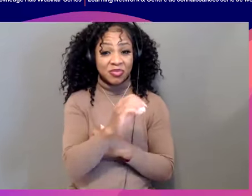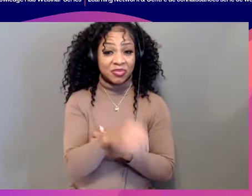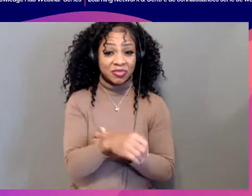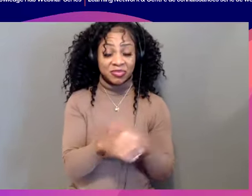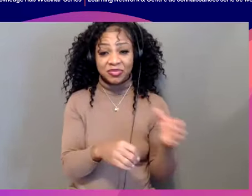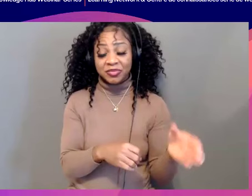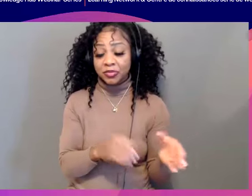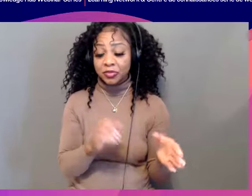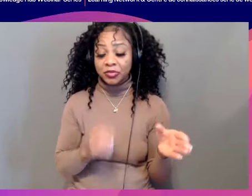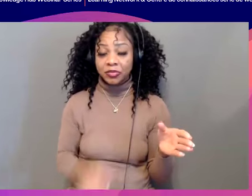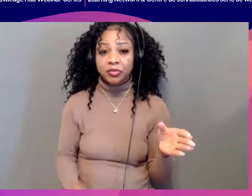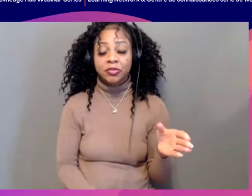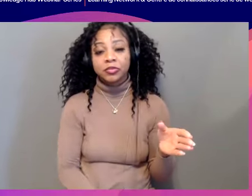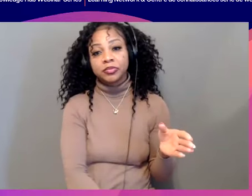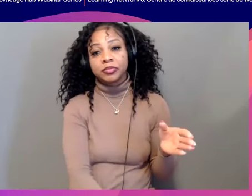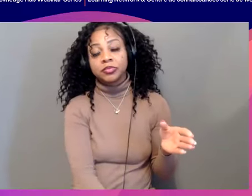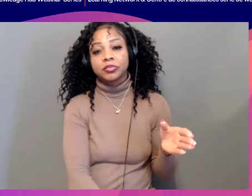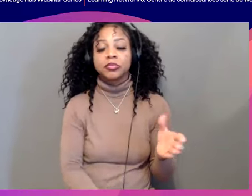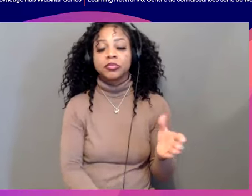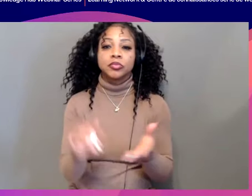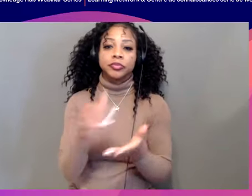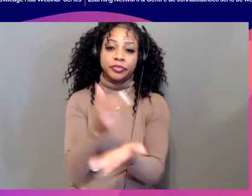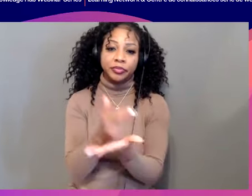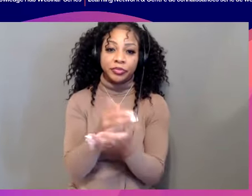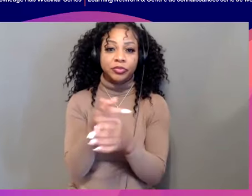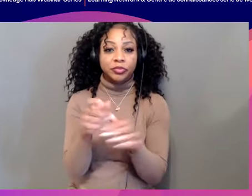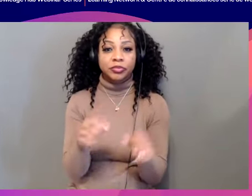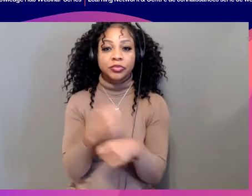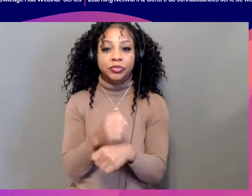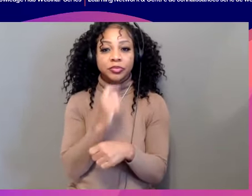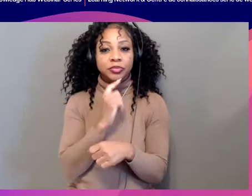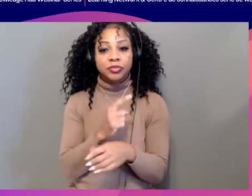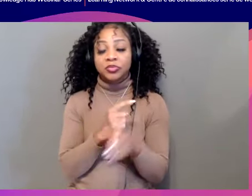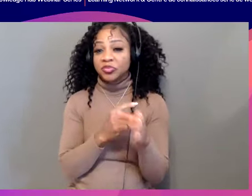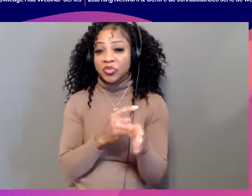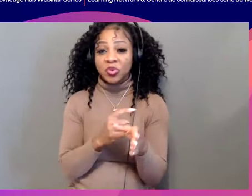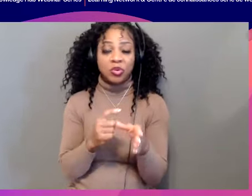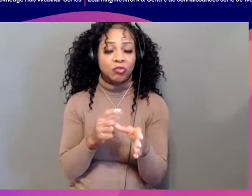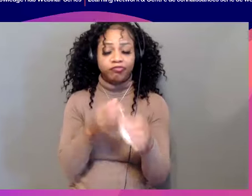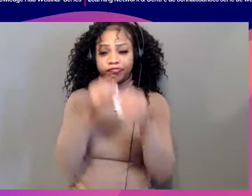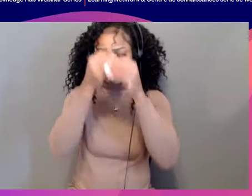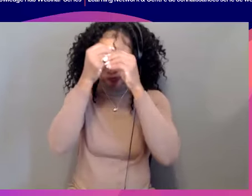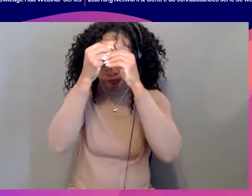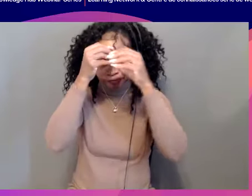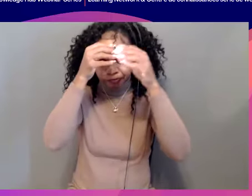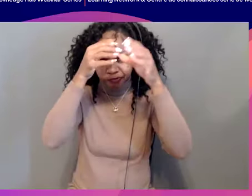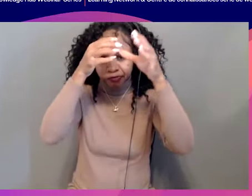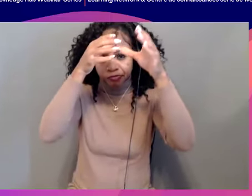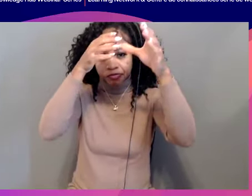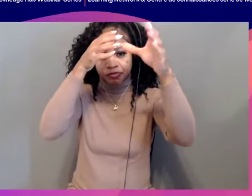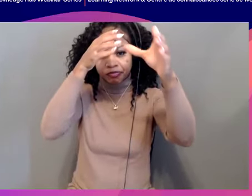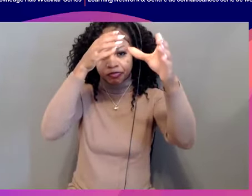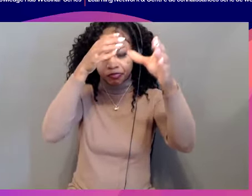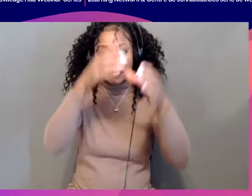of resources, I think it's like making sure that you have as much education as possible and that you